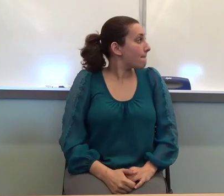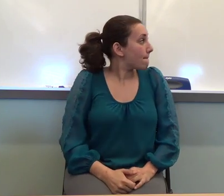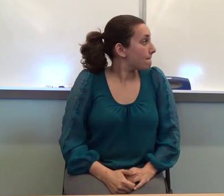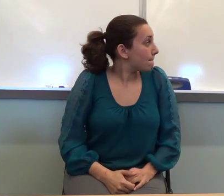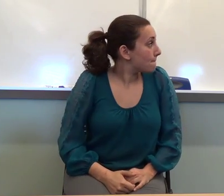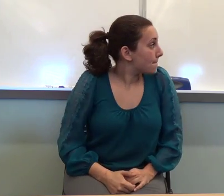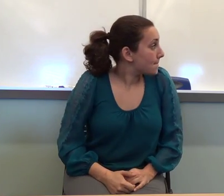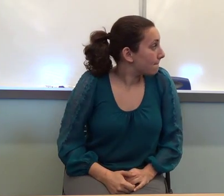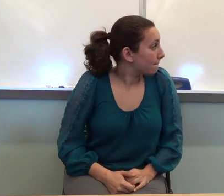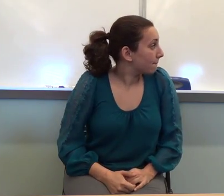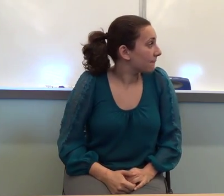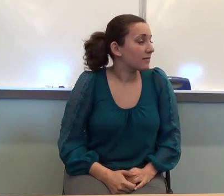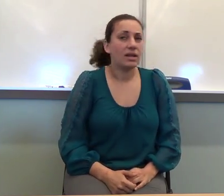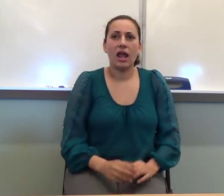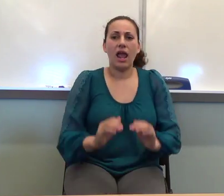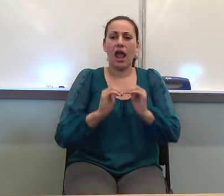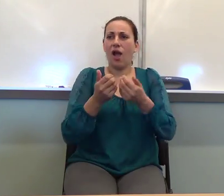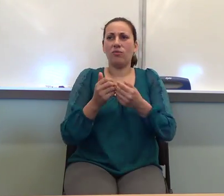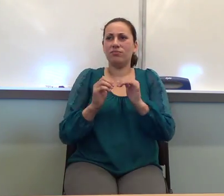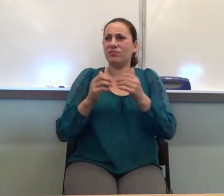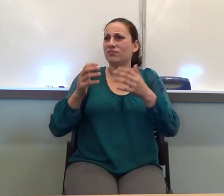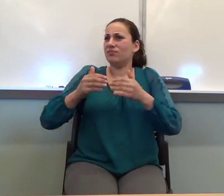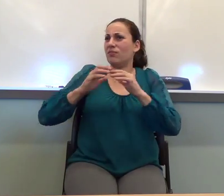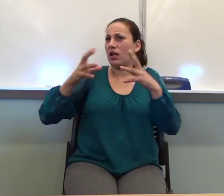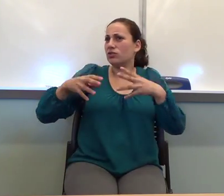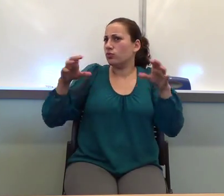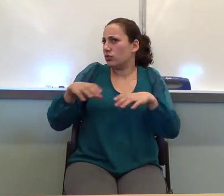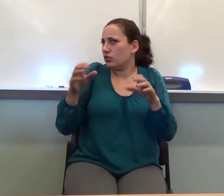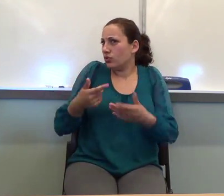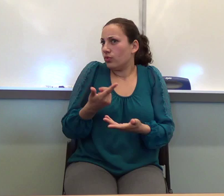And the question is, how far do we go with this? This is a 2.